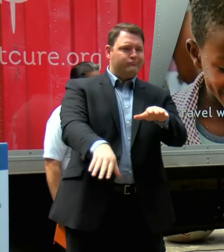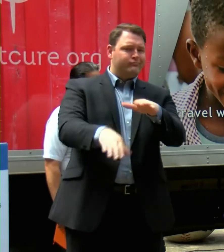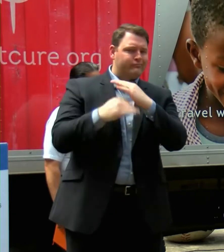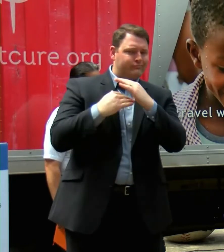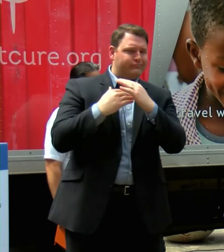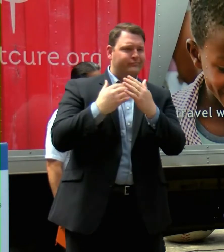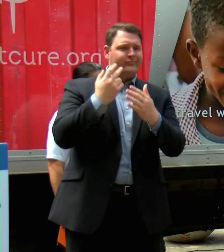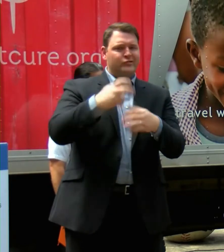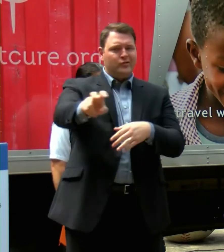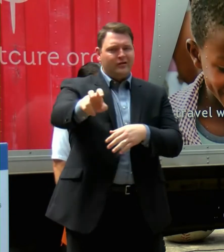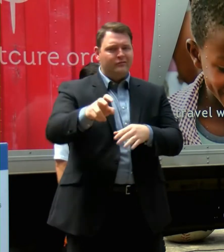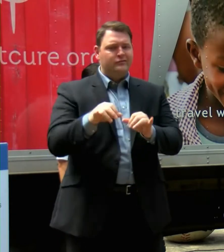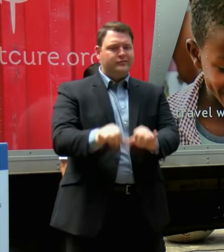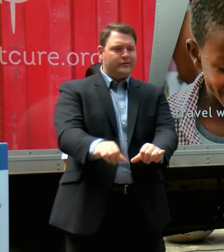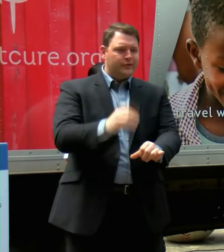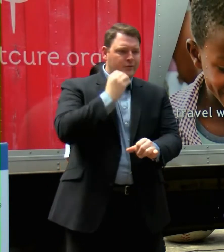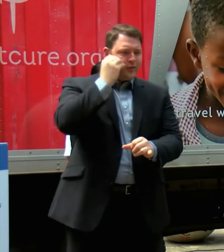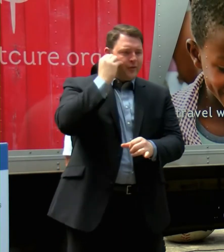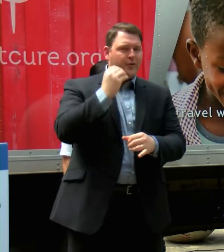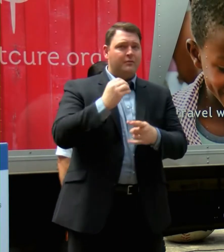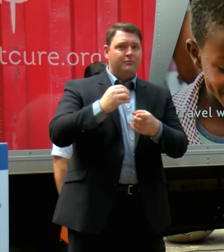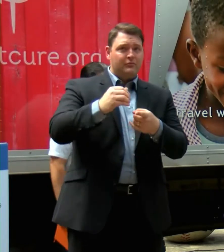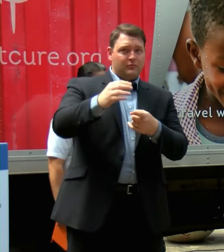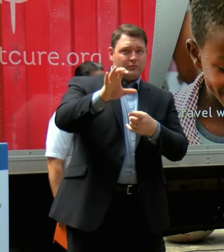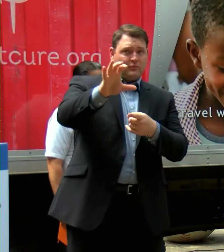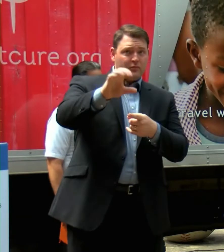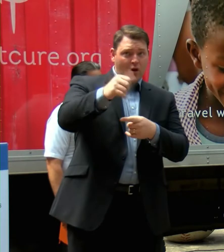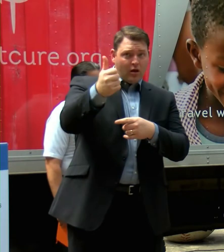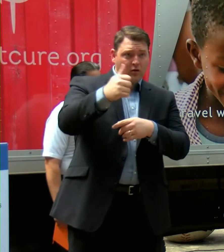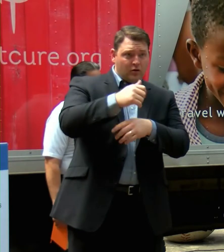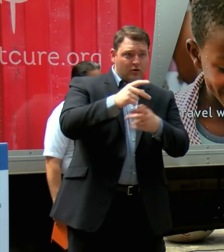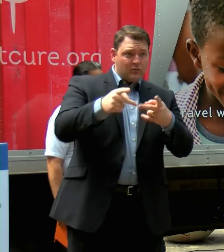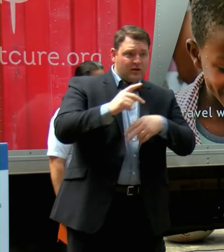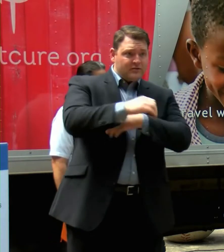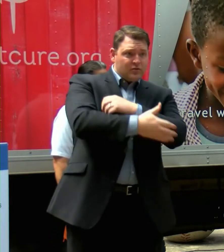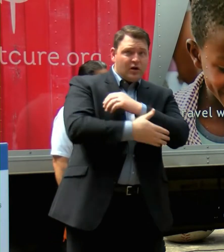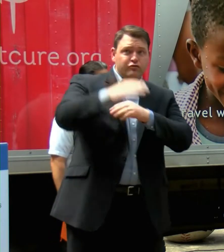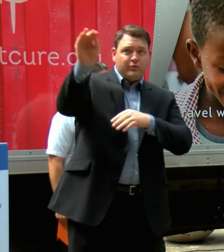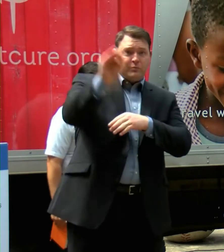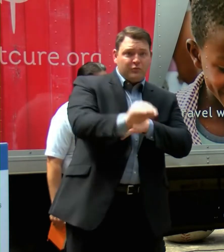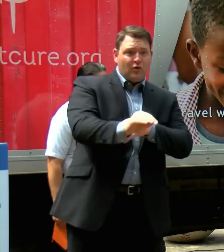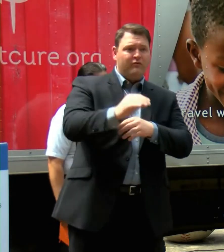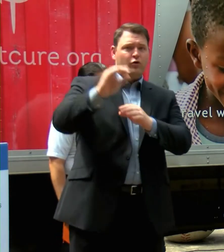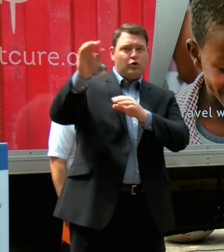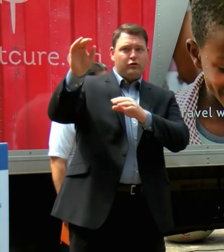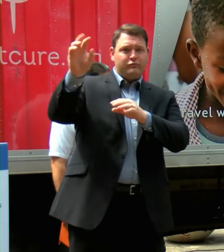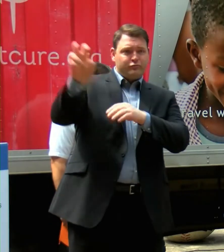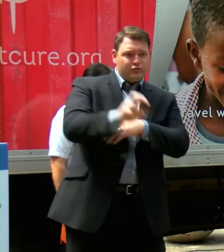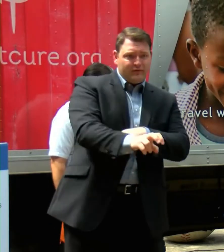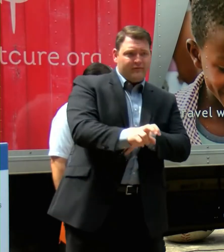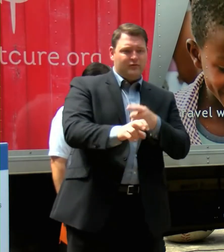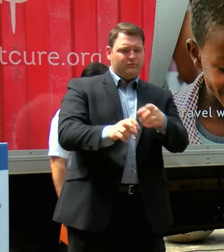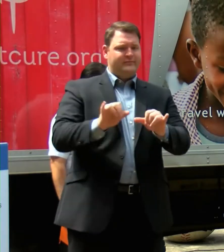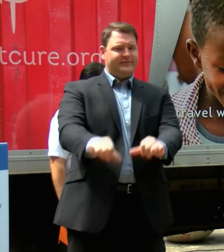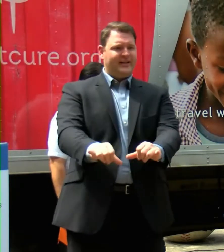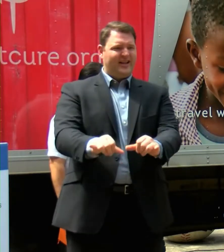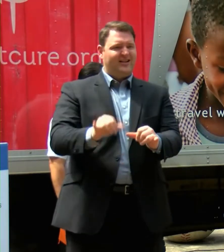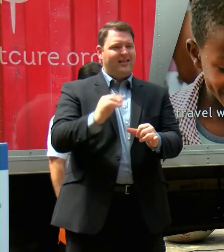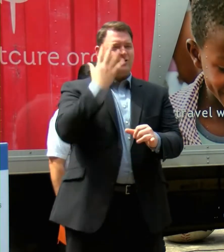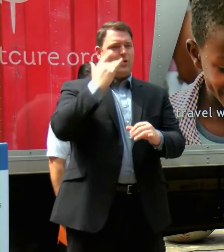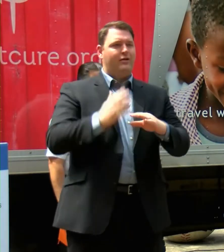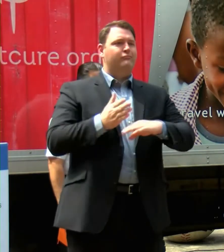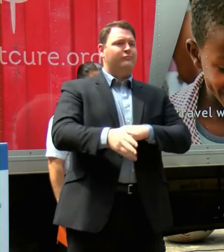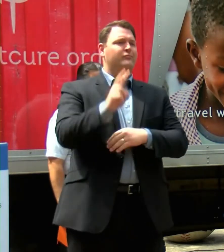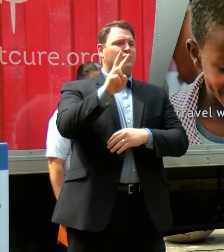coming back to work, if you've been on international travel. But that number is steadily coming down, which is a positive sign. That's 88